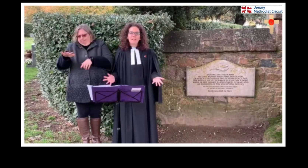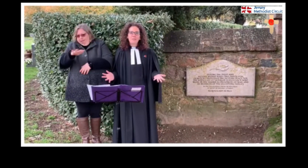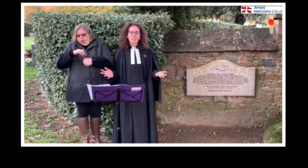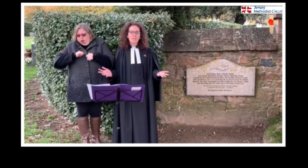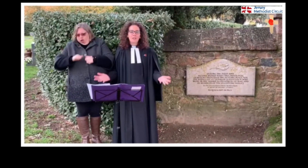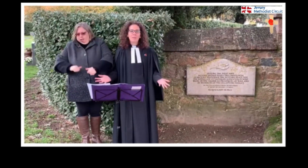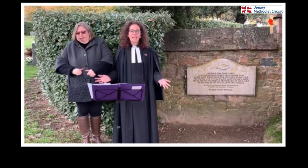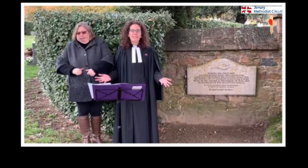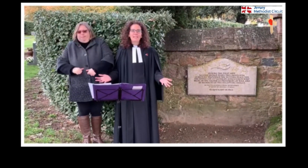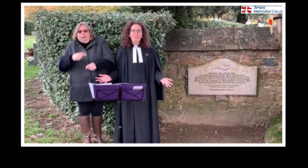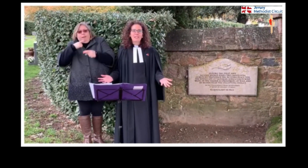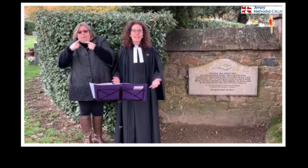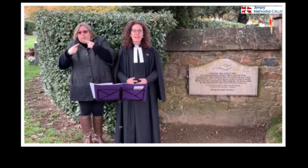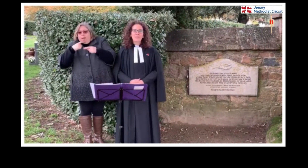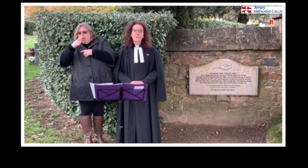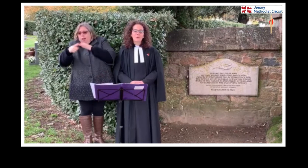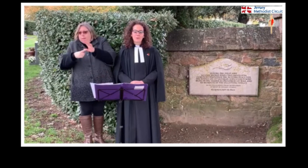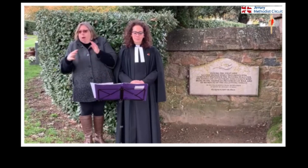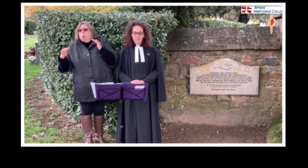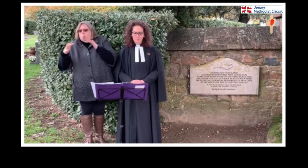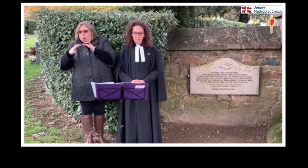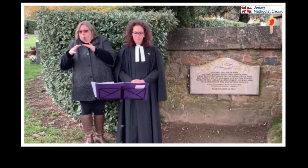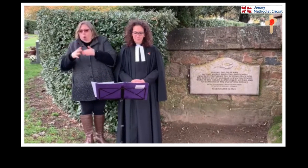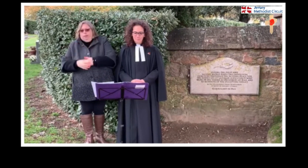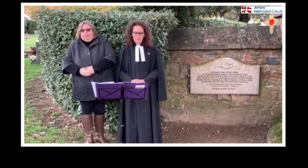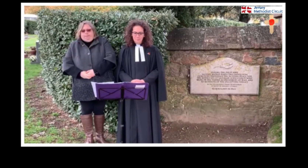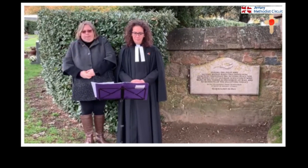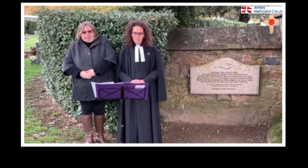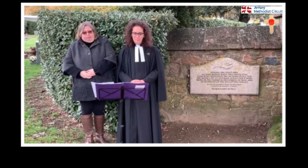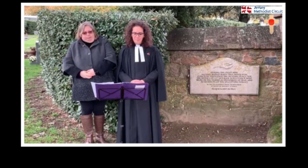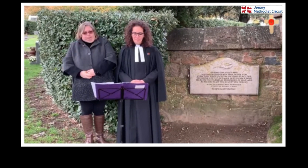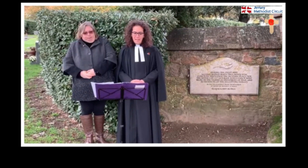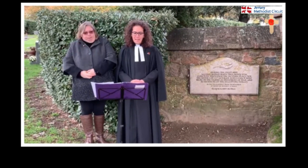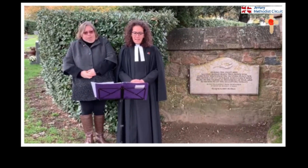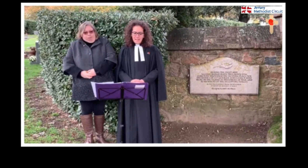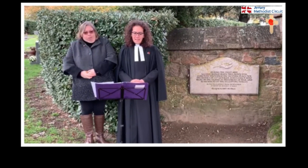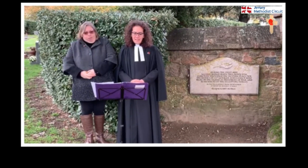cemetery, which took place during the Second World War.